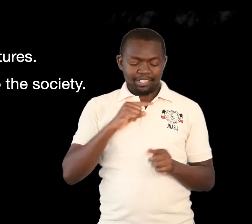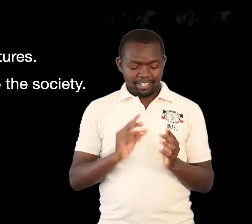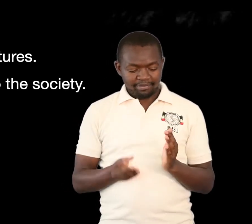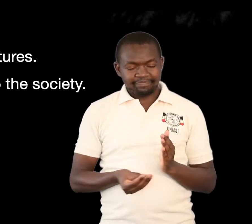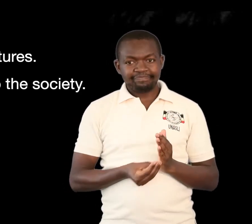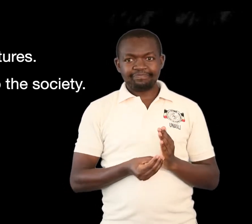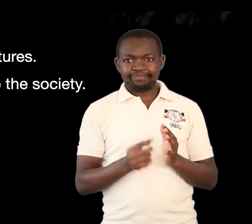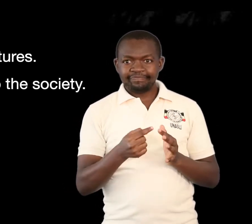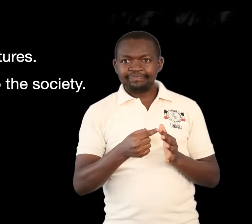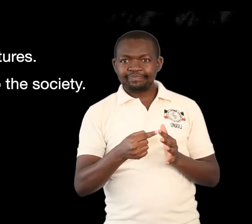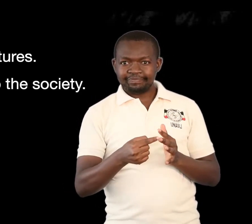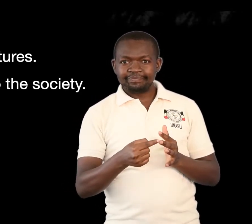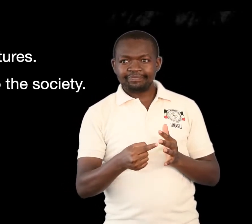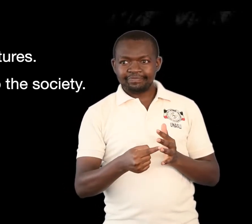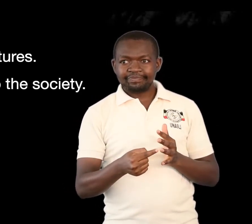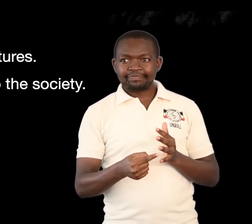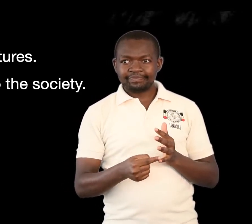points